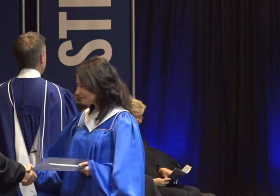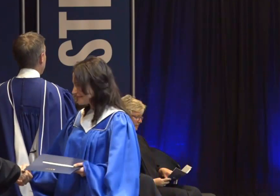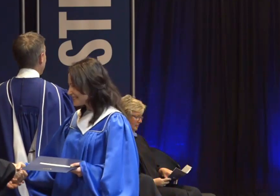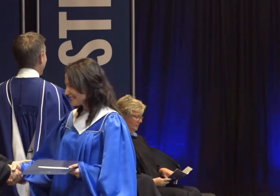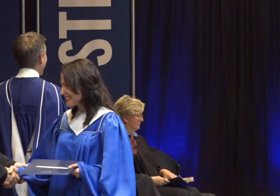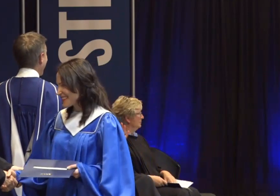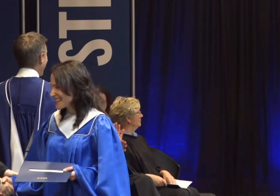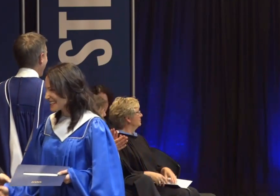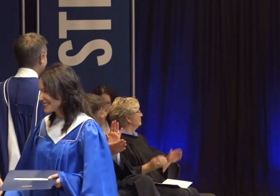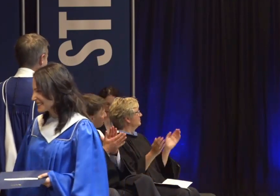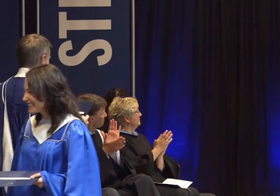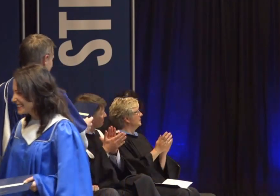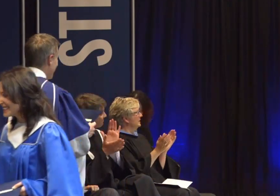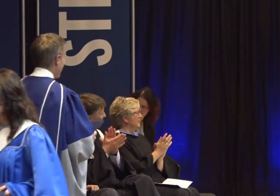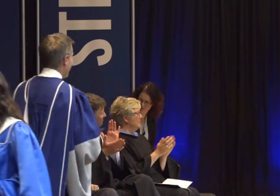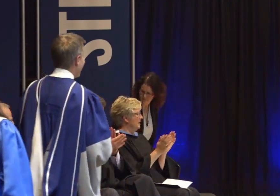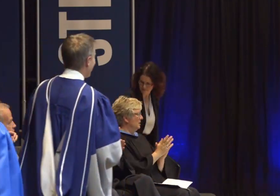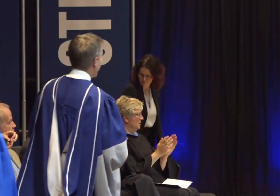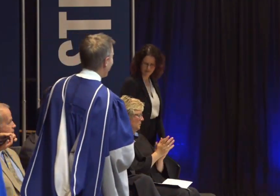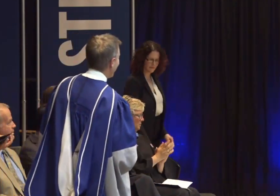Rachel Parker.